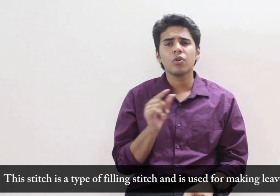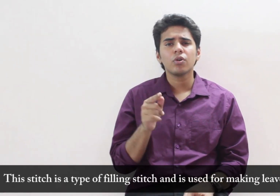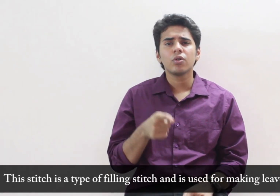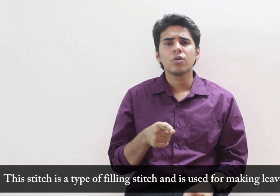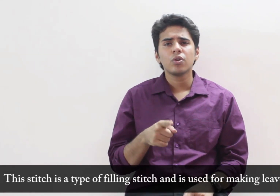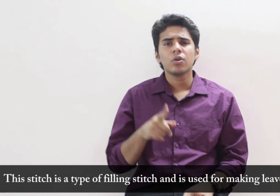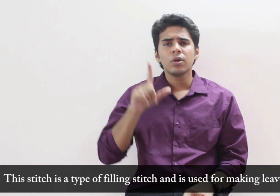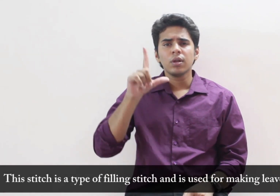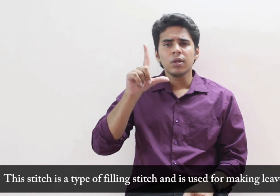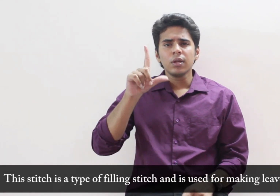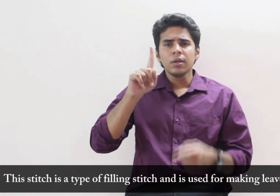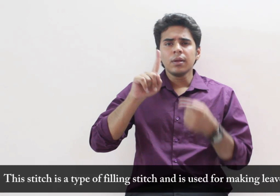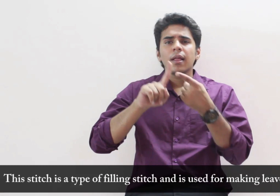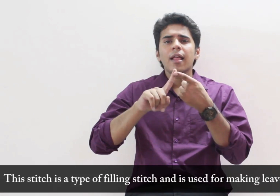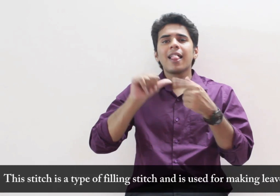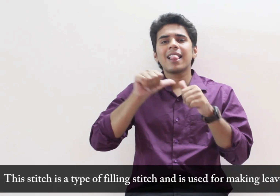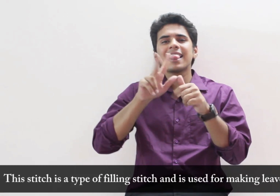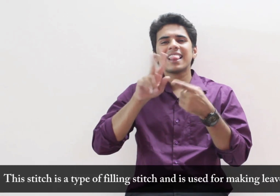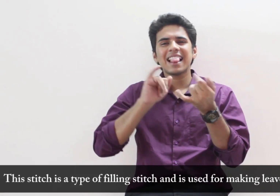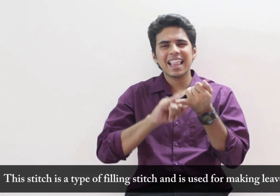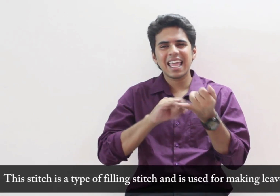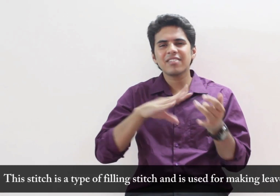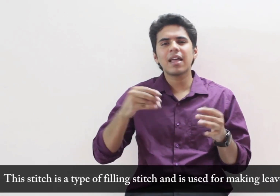making leaves and feathers.